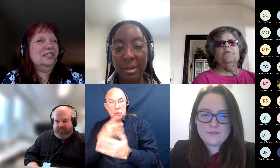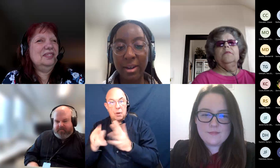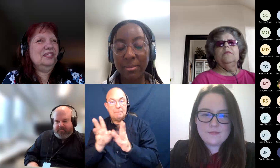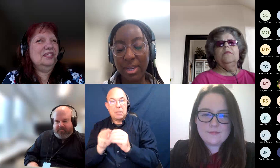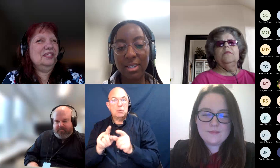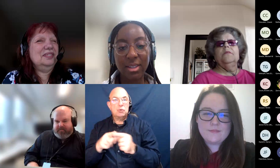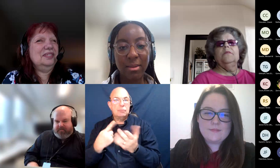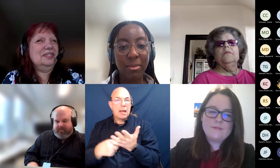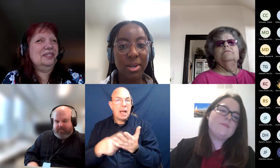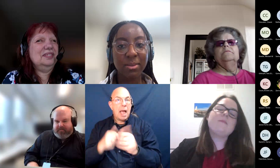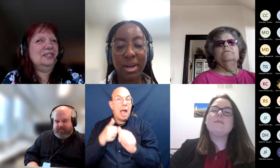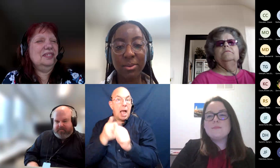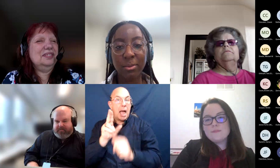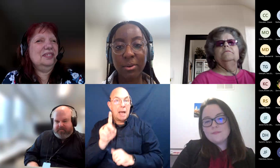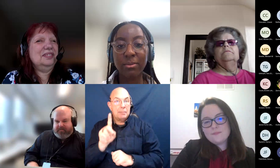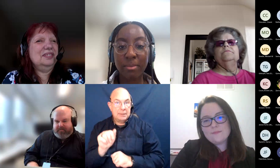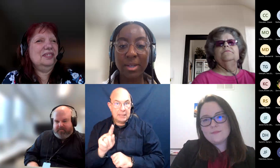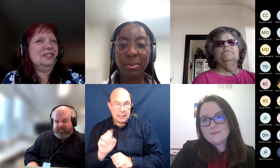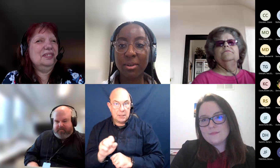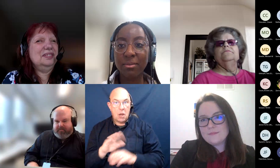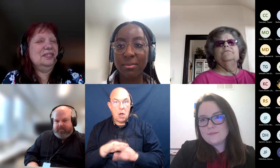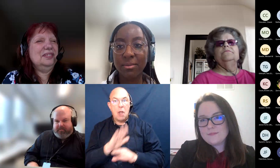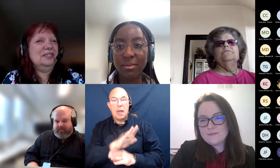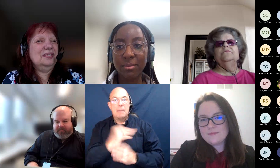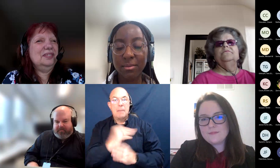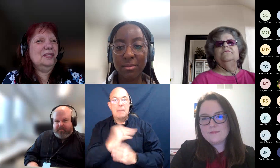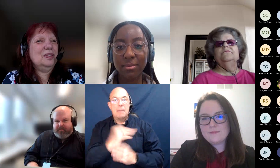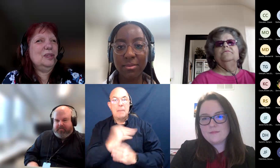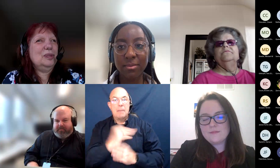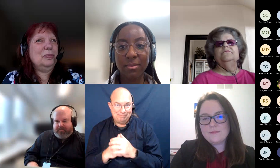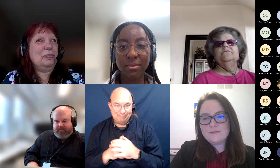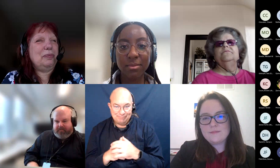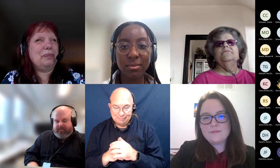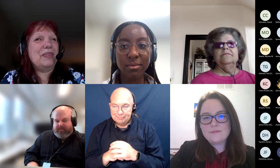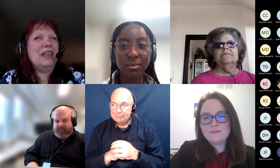review and update the employee's passport.